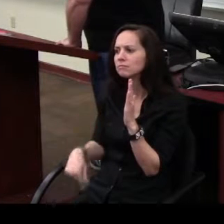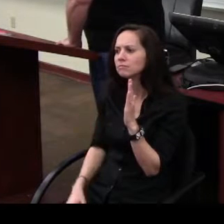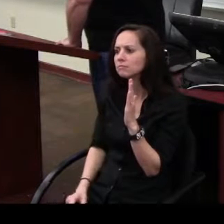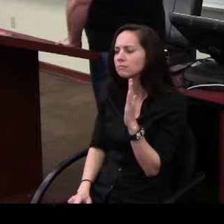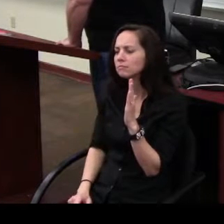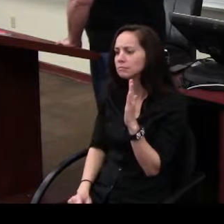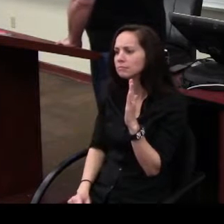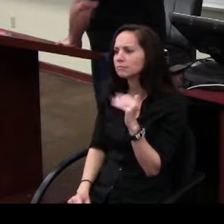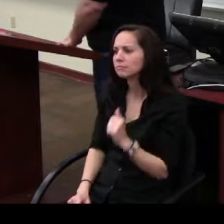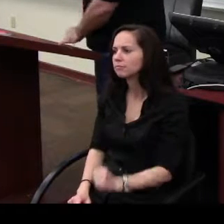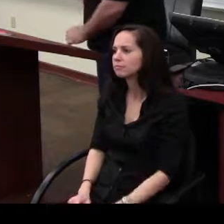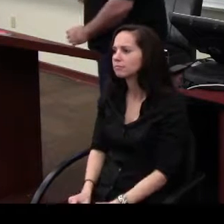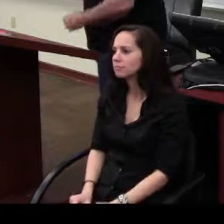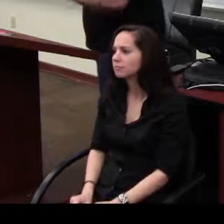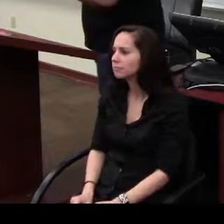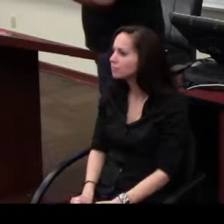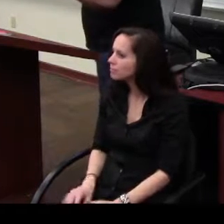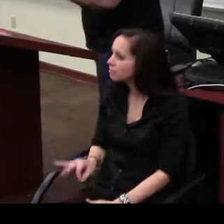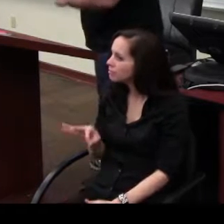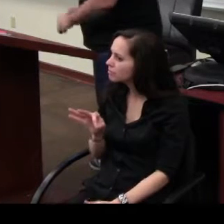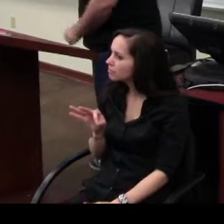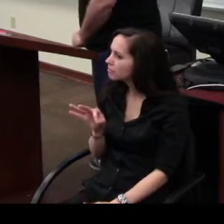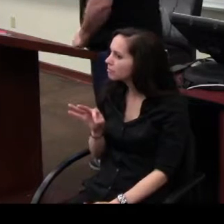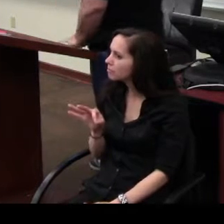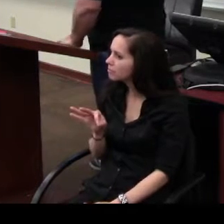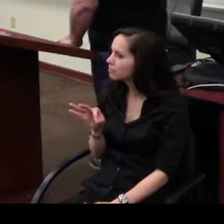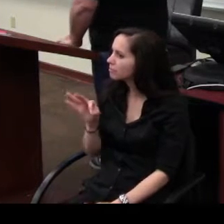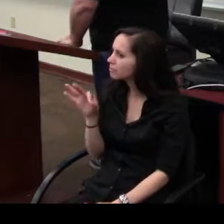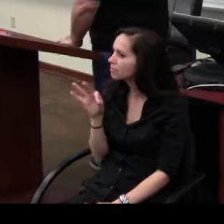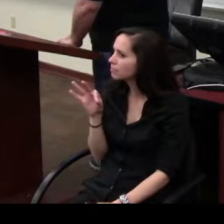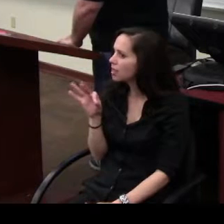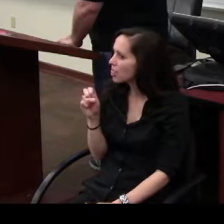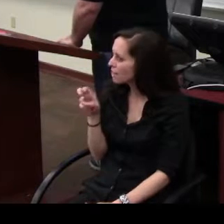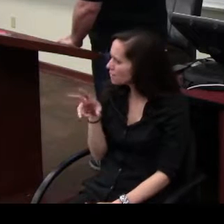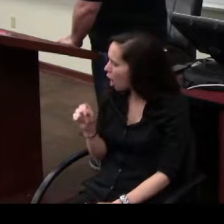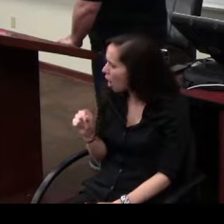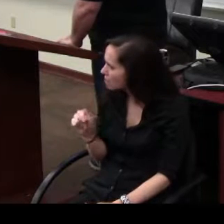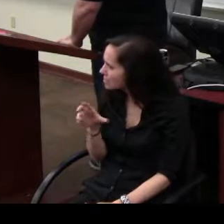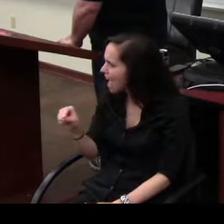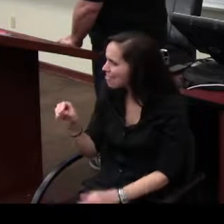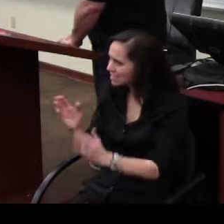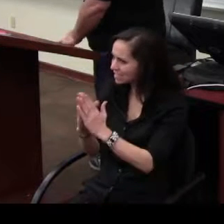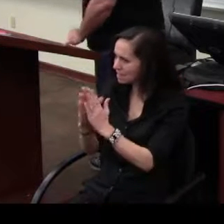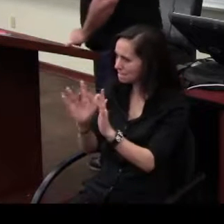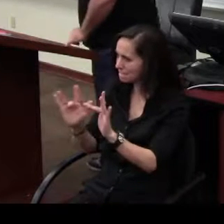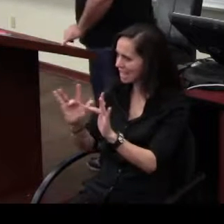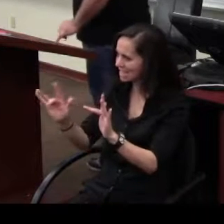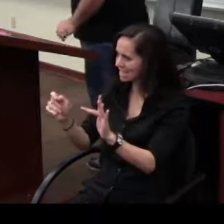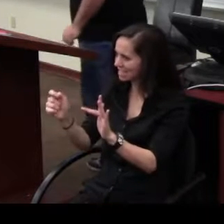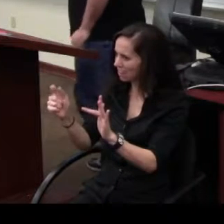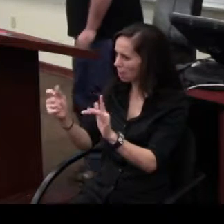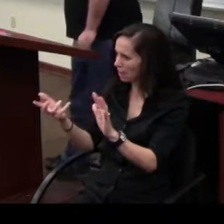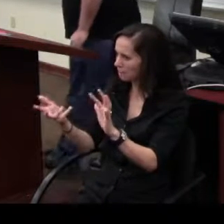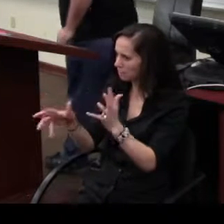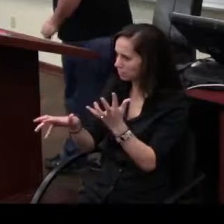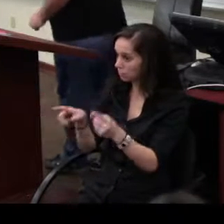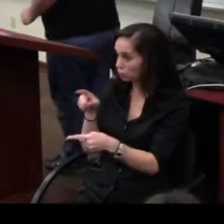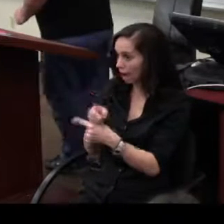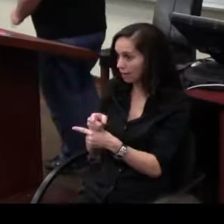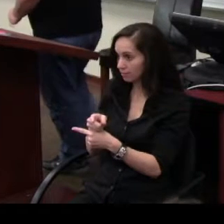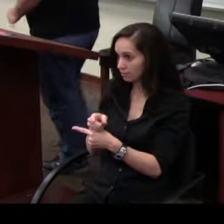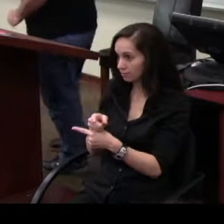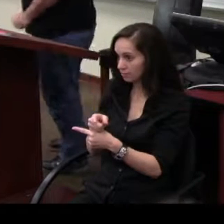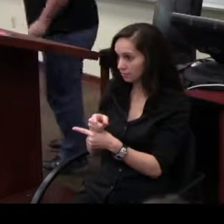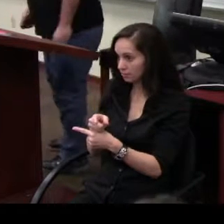out. Here, you notice the font and the spacing of the font's a little bit off. I can't imagine they would let it go out with a